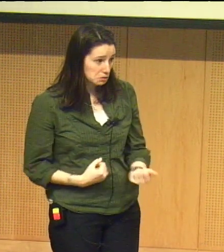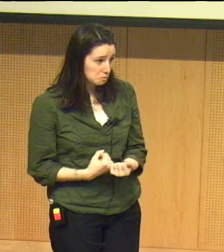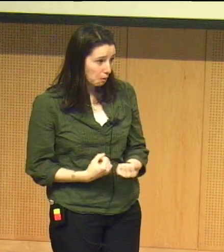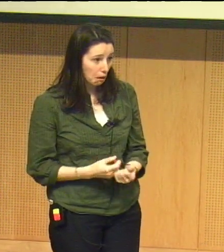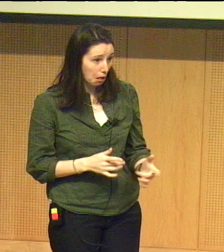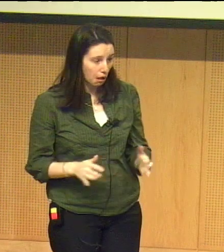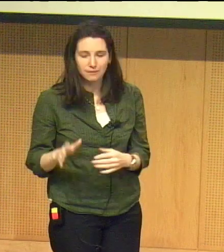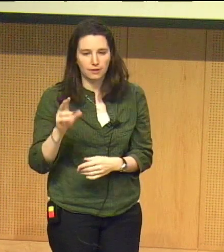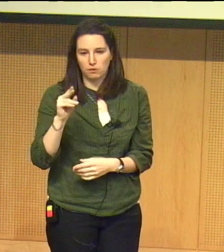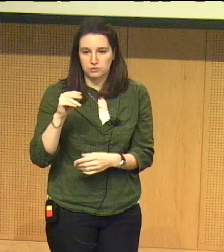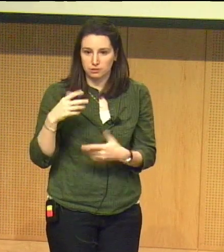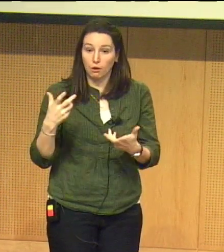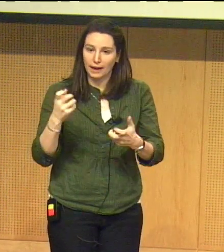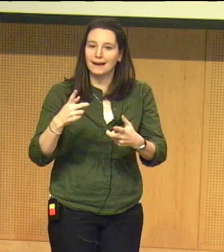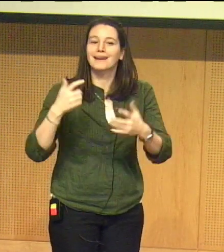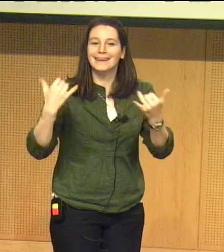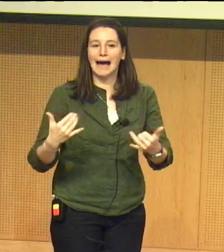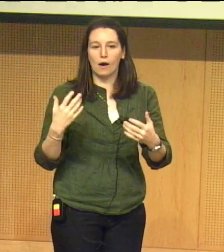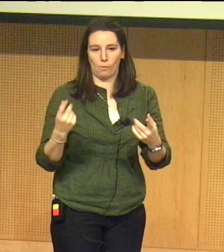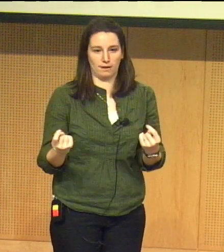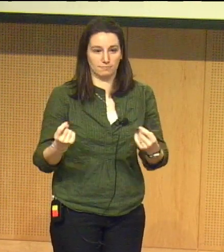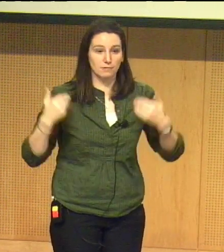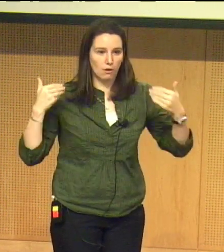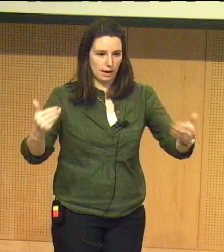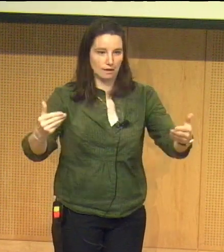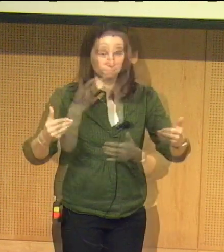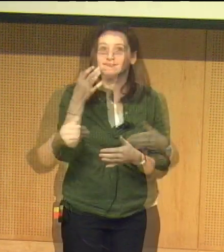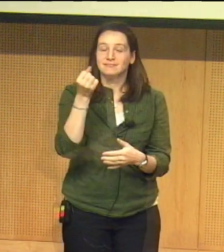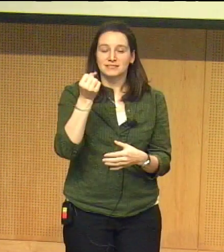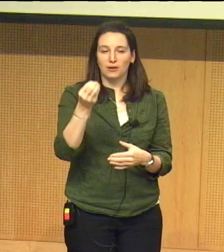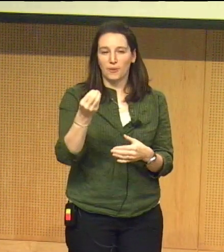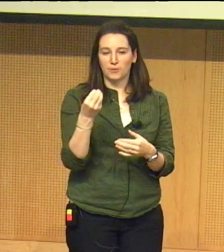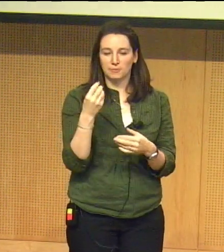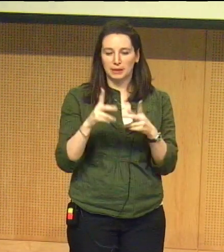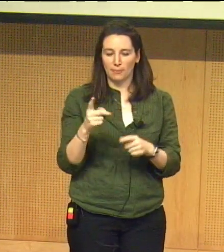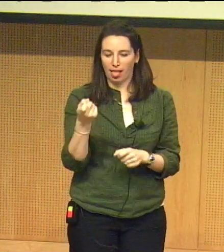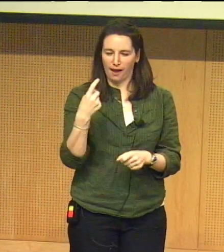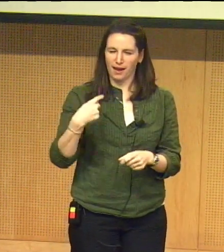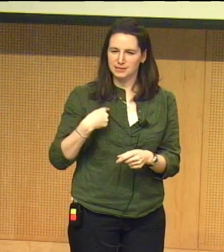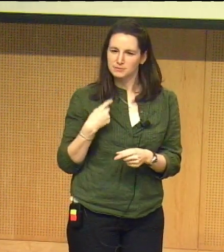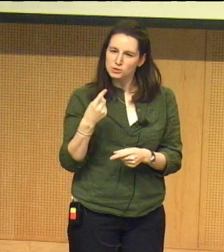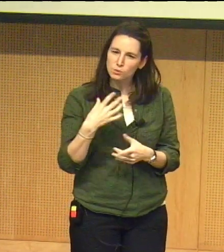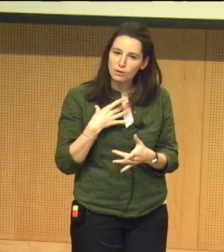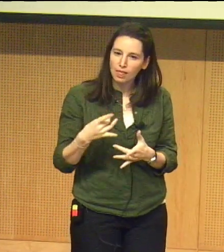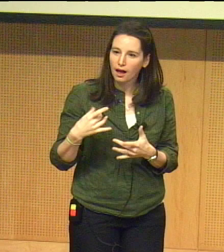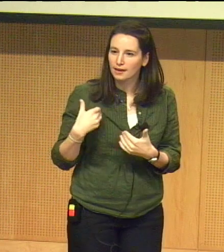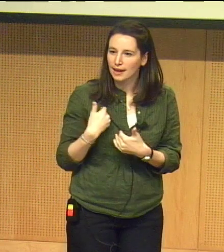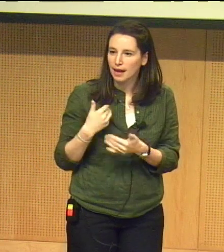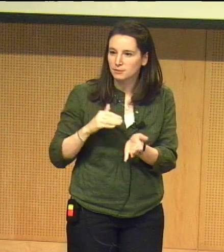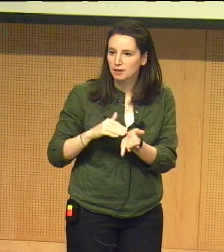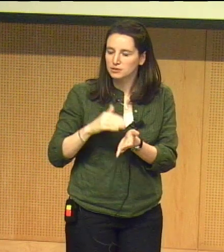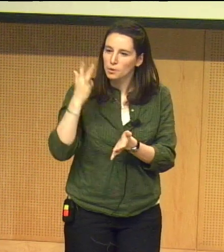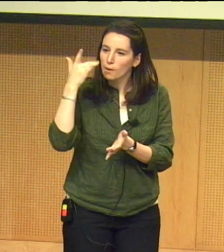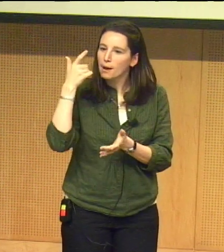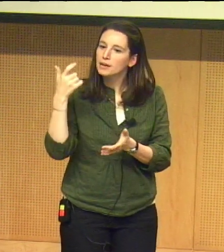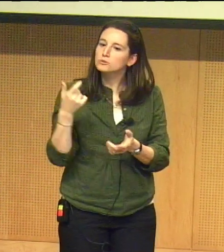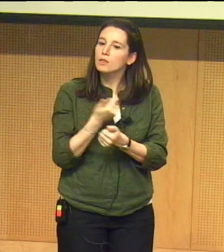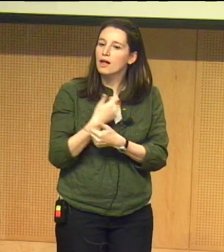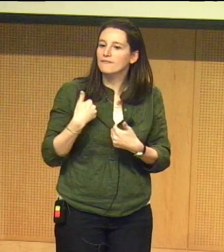support. No, just, okay, now what? Go ahead. So anyway, people would ask me, do you like being a